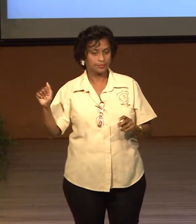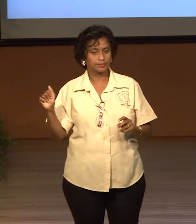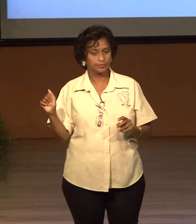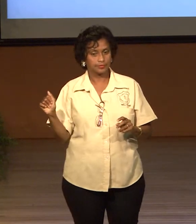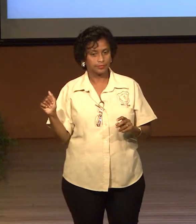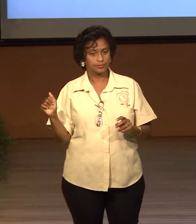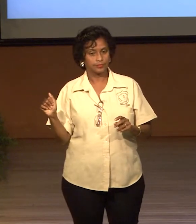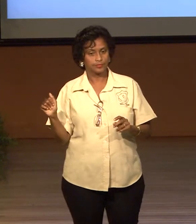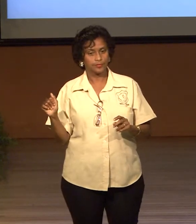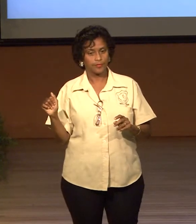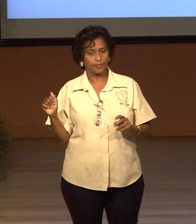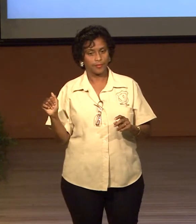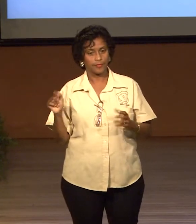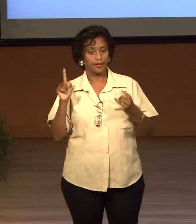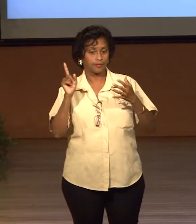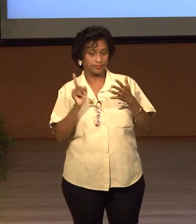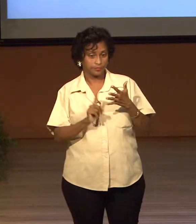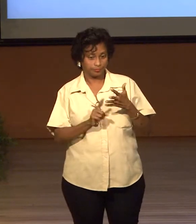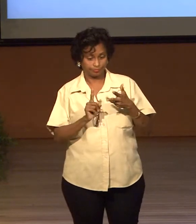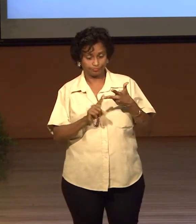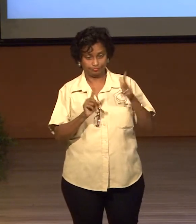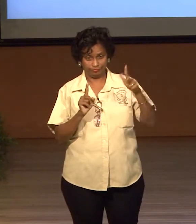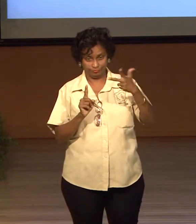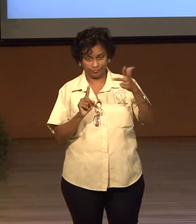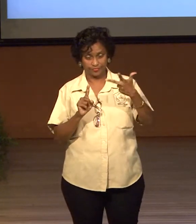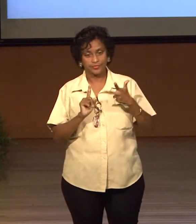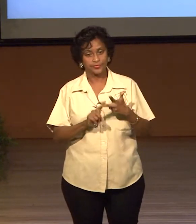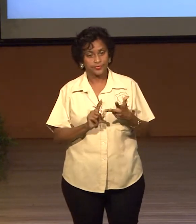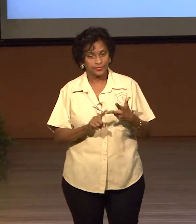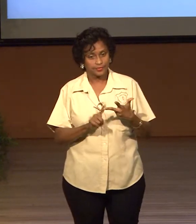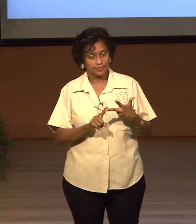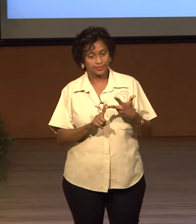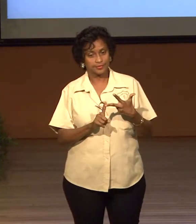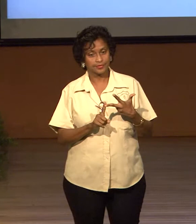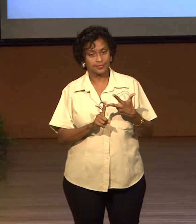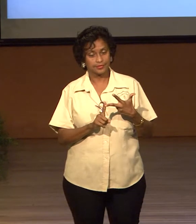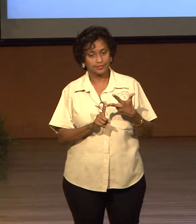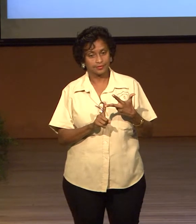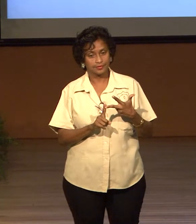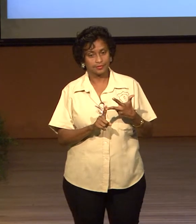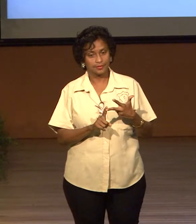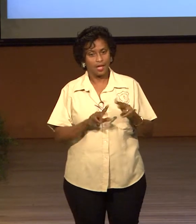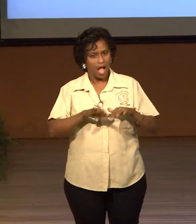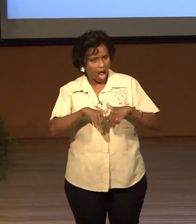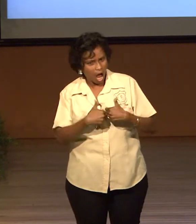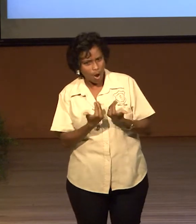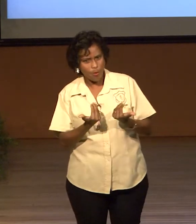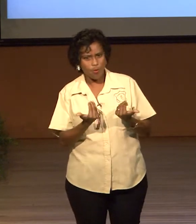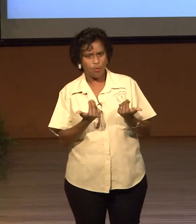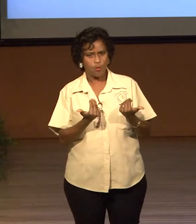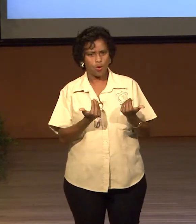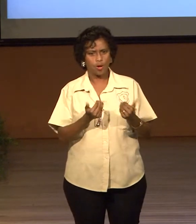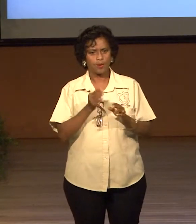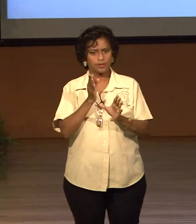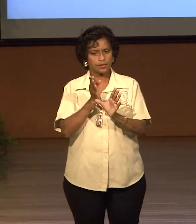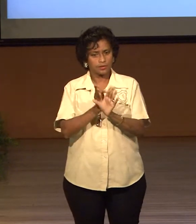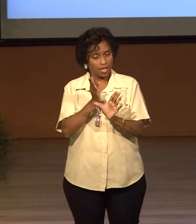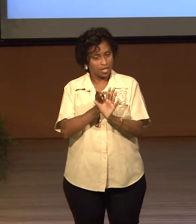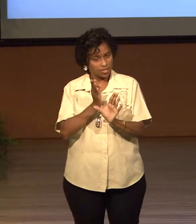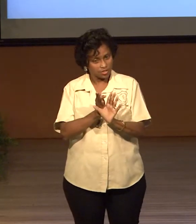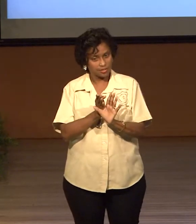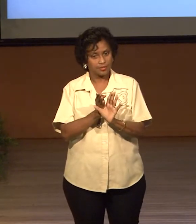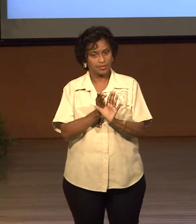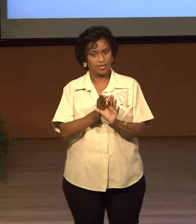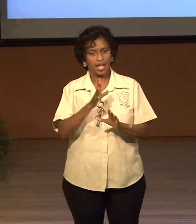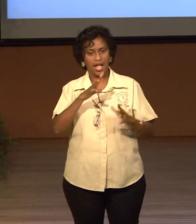how or what ways would you suggest your profession and disability